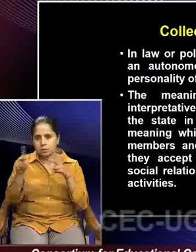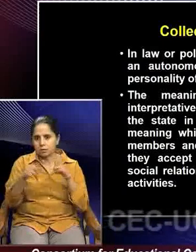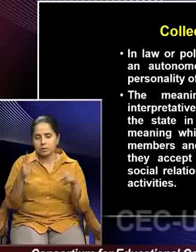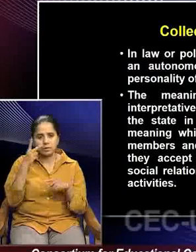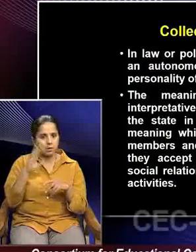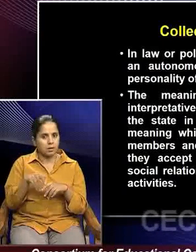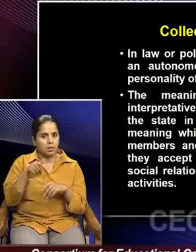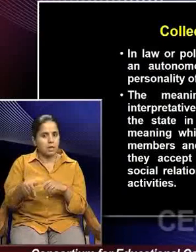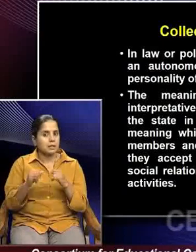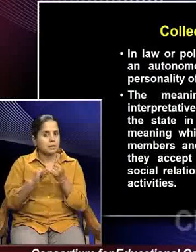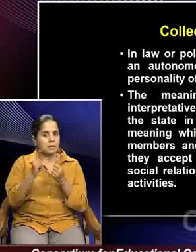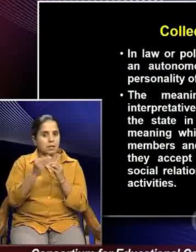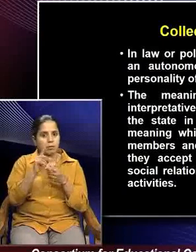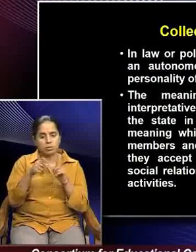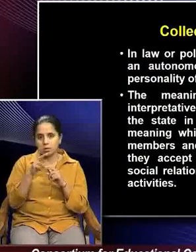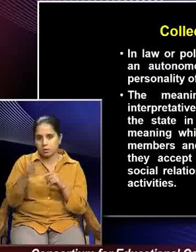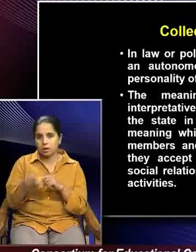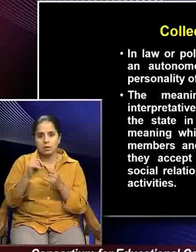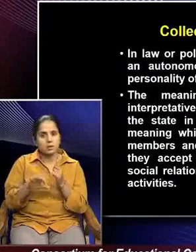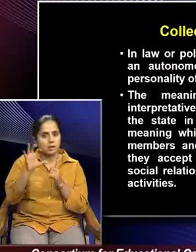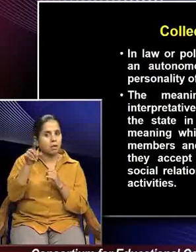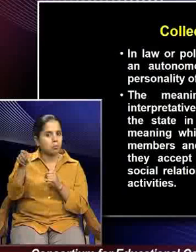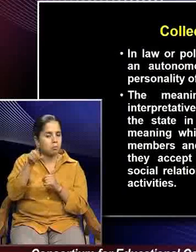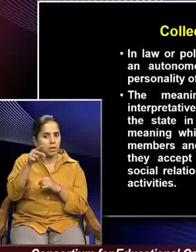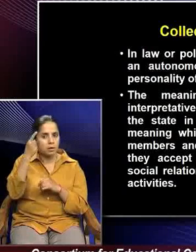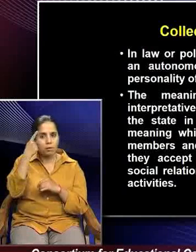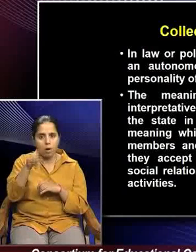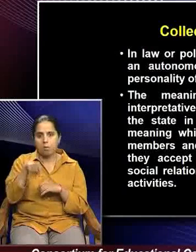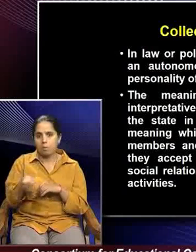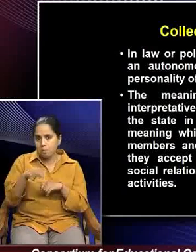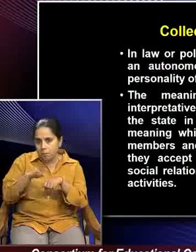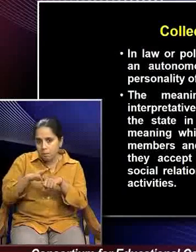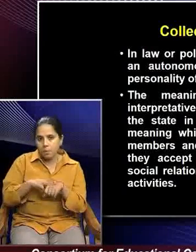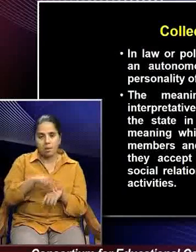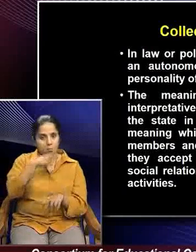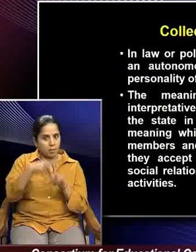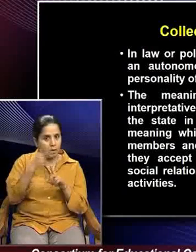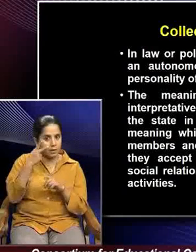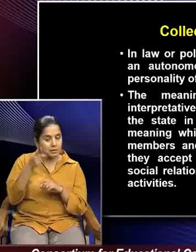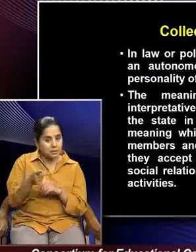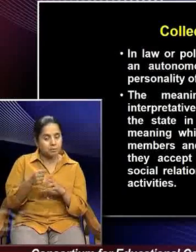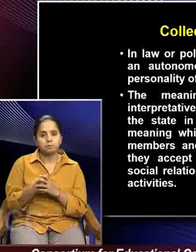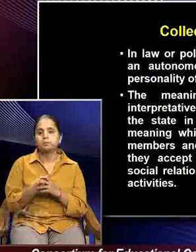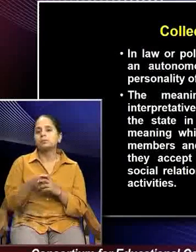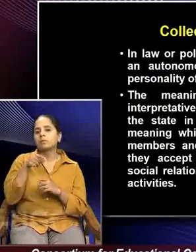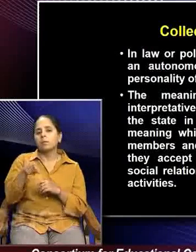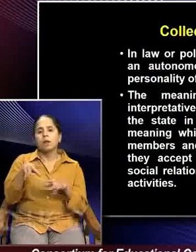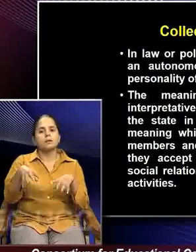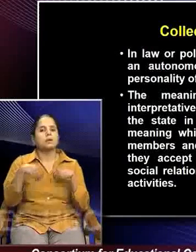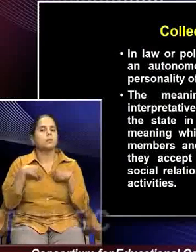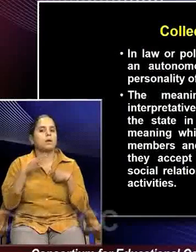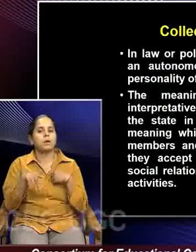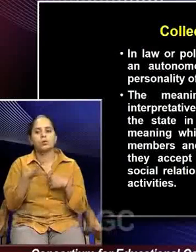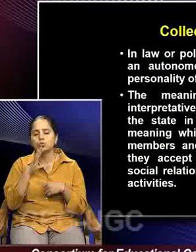the subjective meaning which the state has for the members, and on the basis of which they accept it as